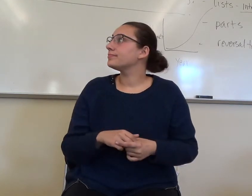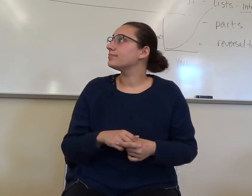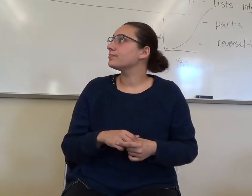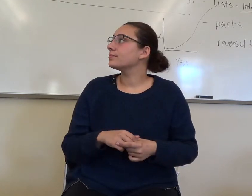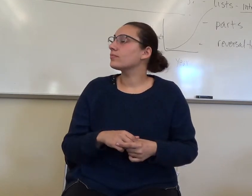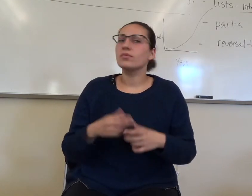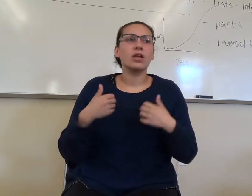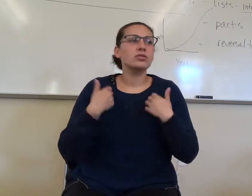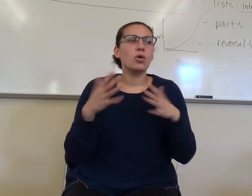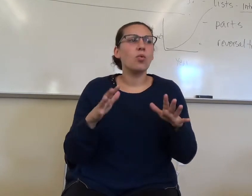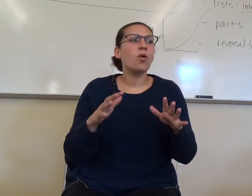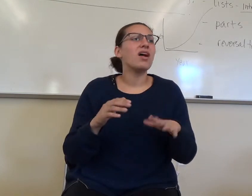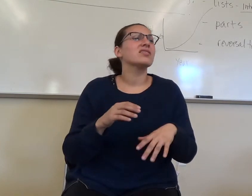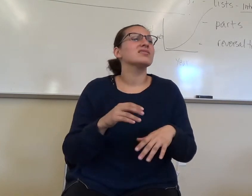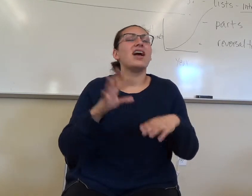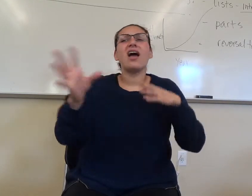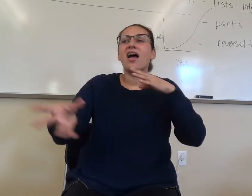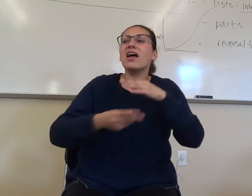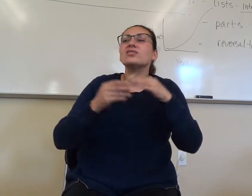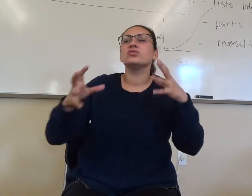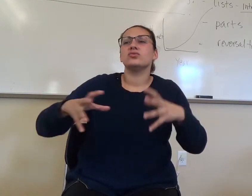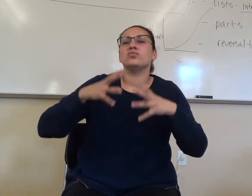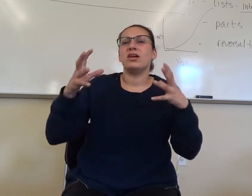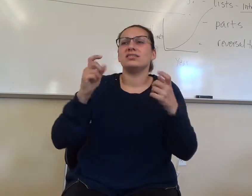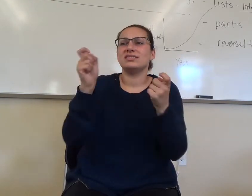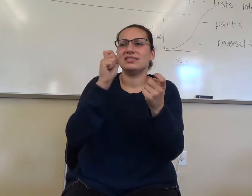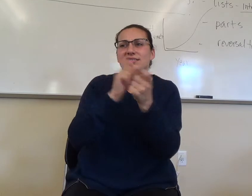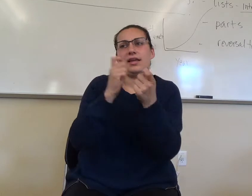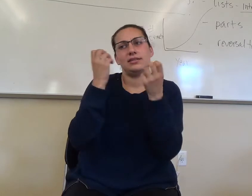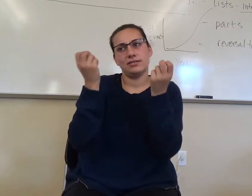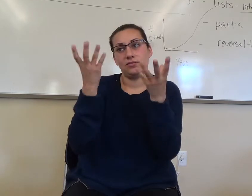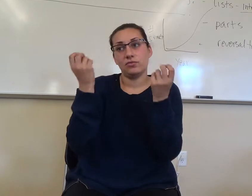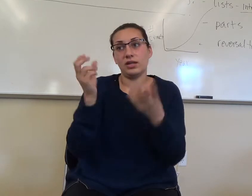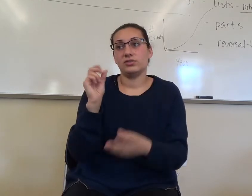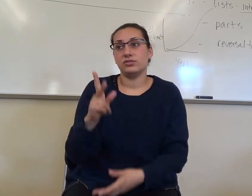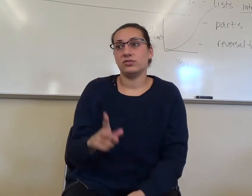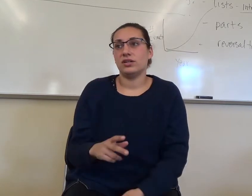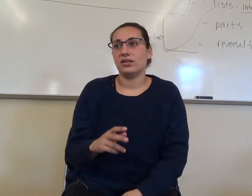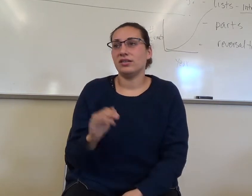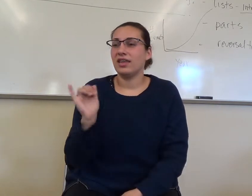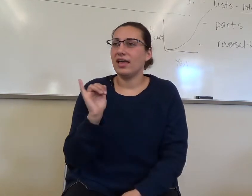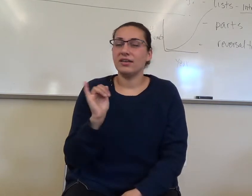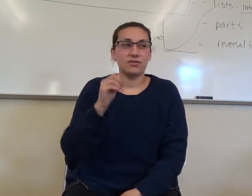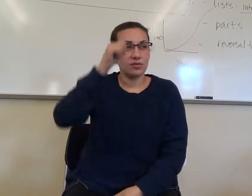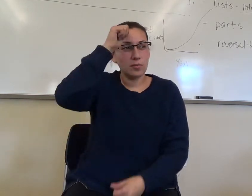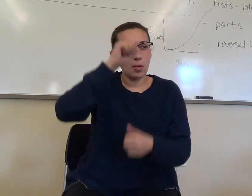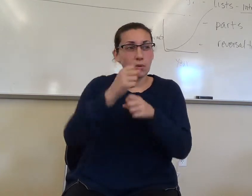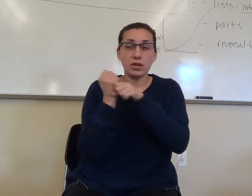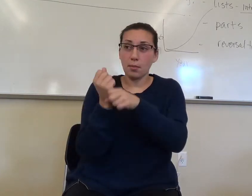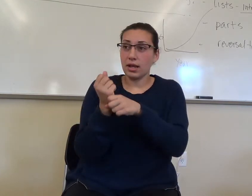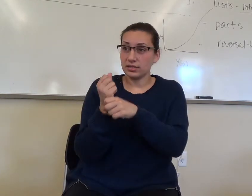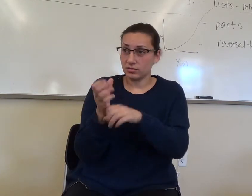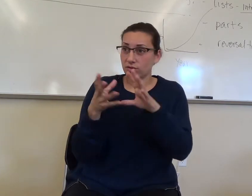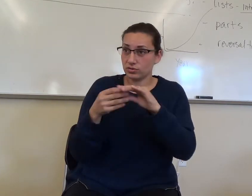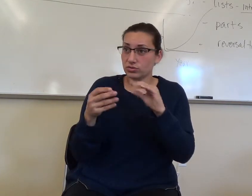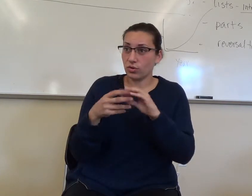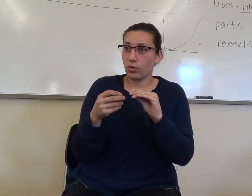in those details. Just like in the Jackie Robinson thing. The best thing to do here